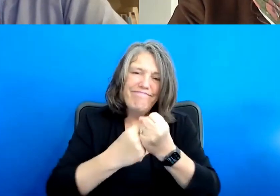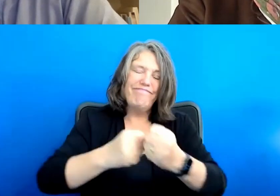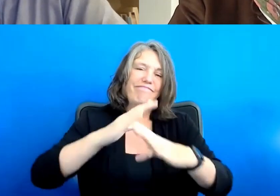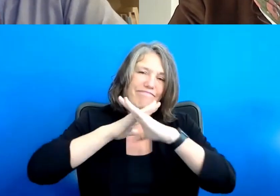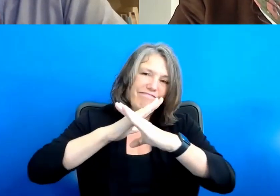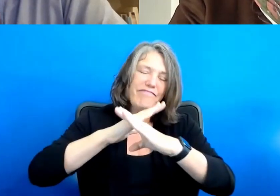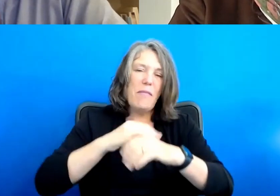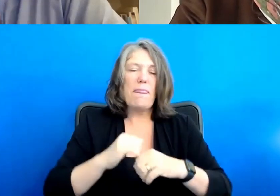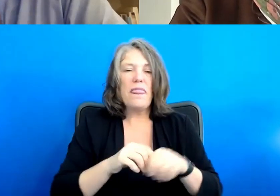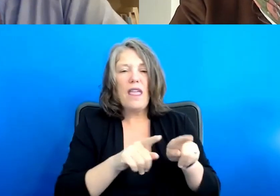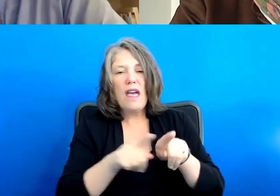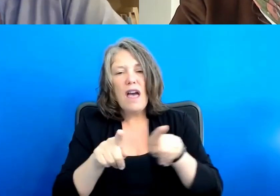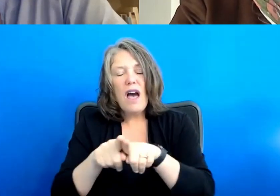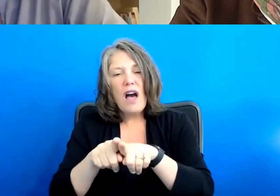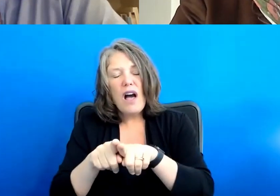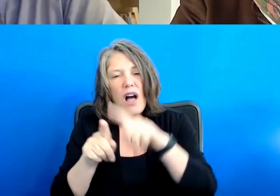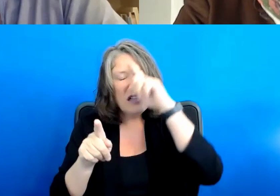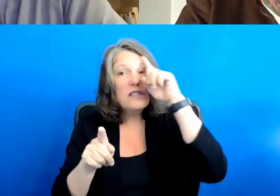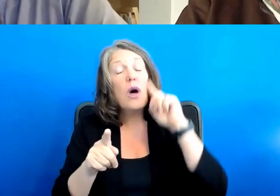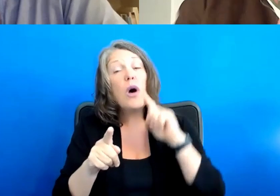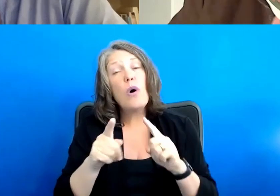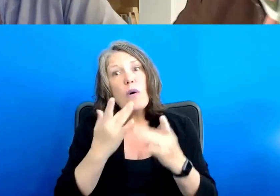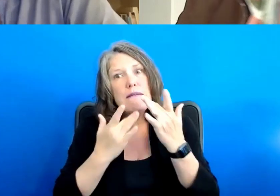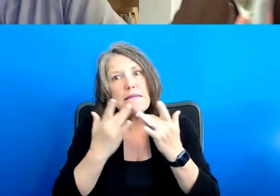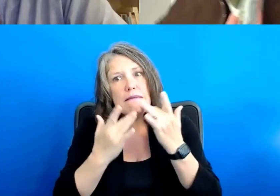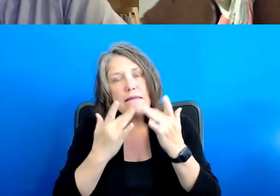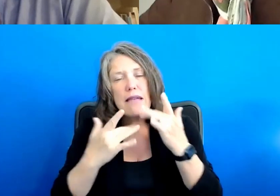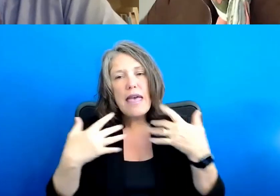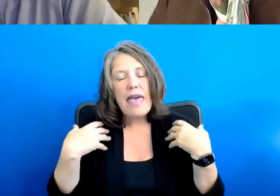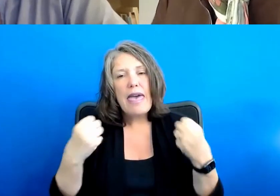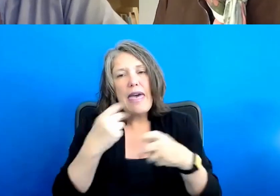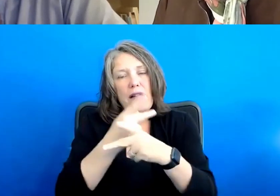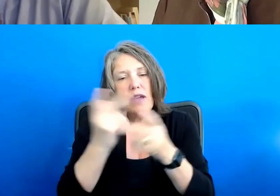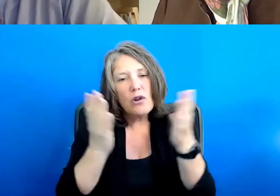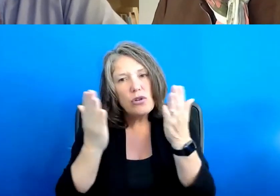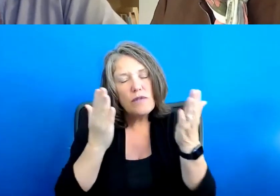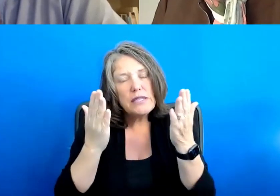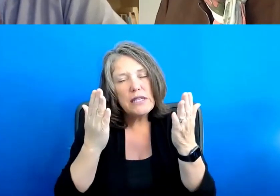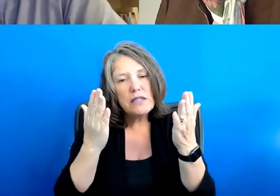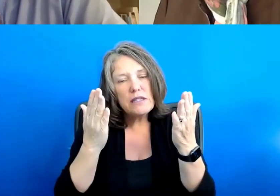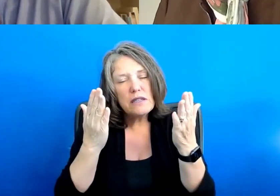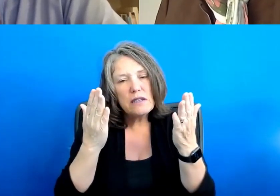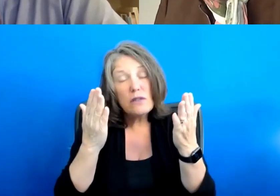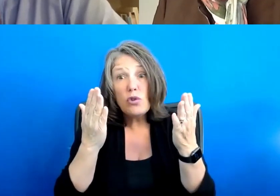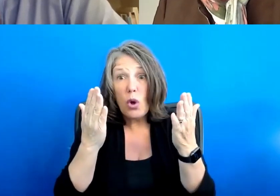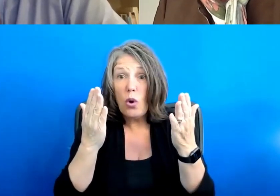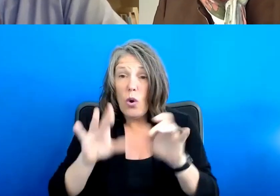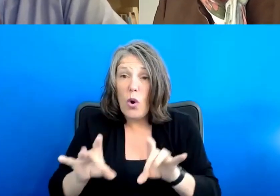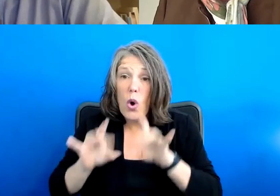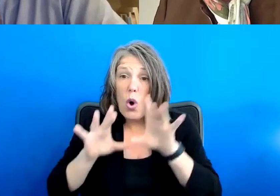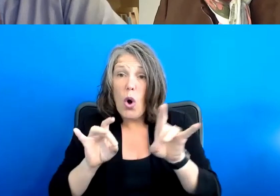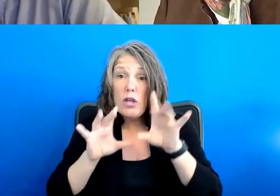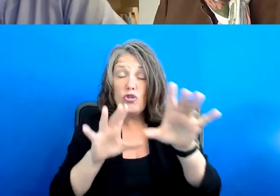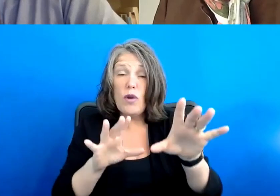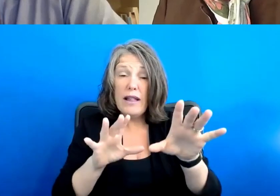of rationing of healthcare services. By the way, the Australian Human Rights Commission has just